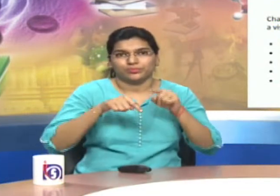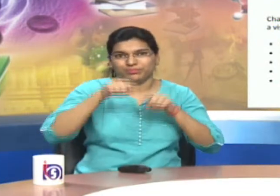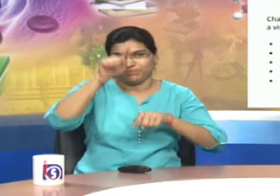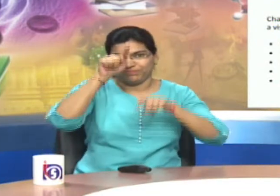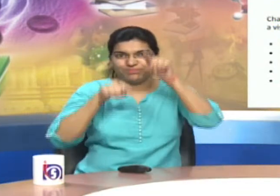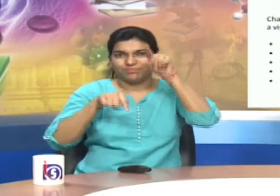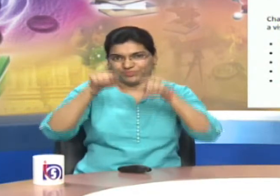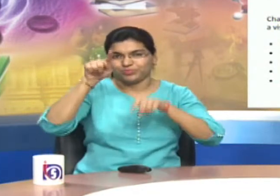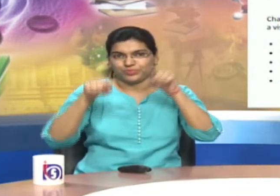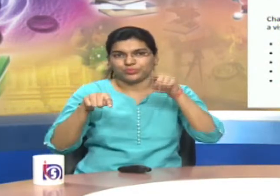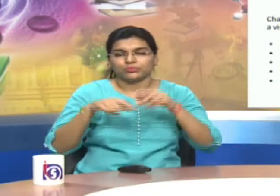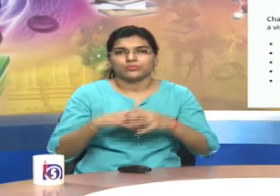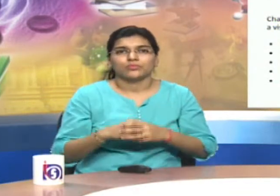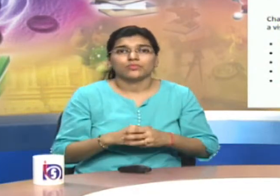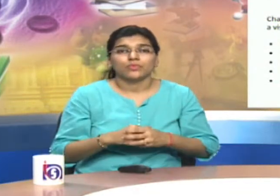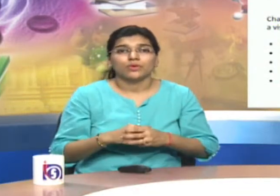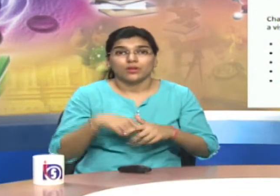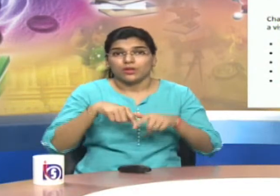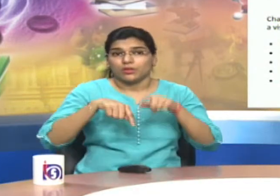Now we will talk about charts.